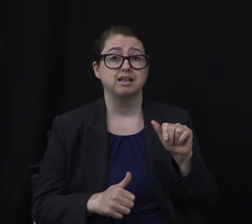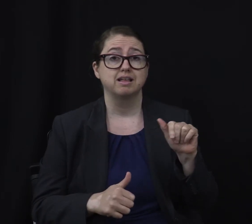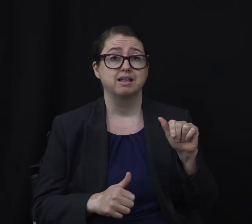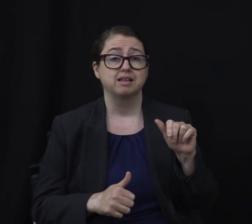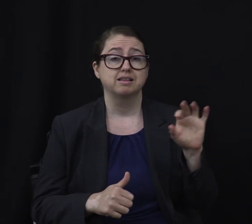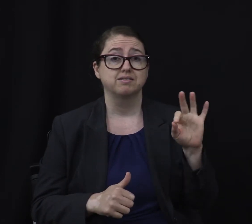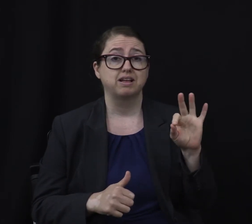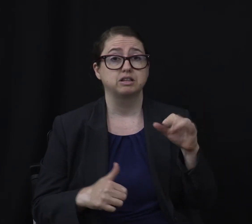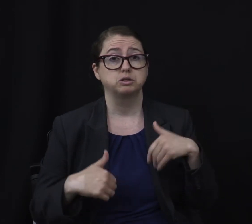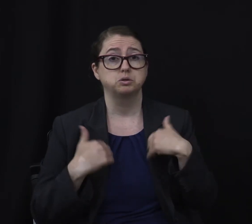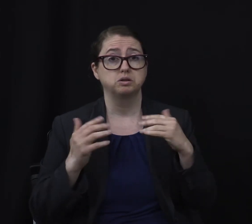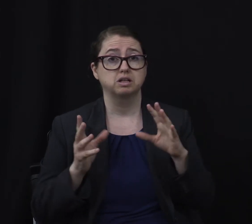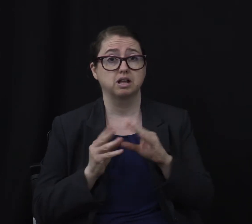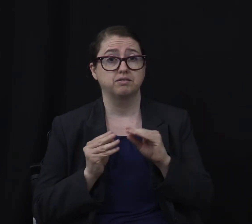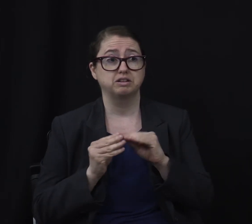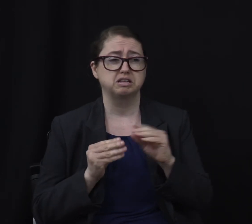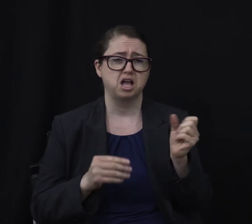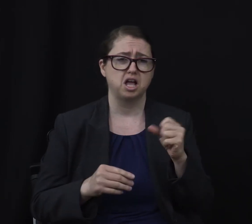Really?